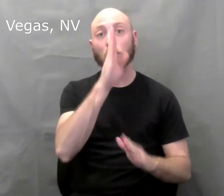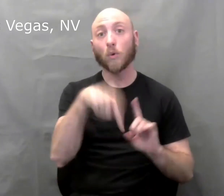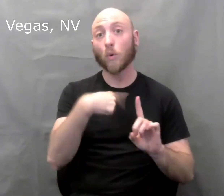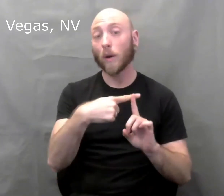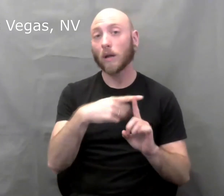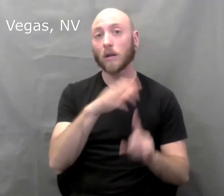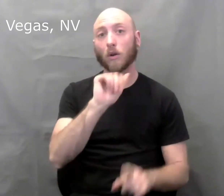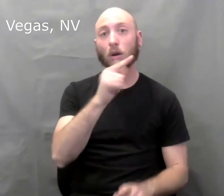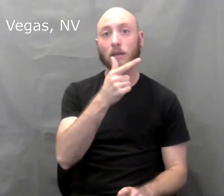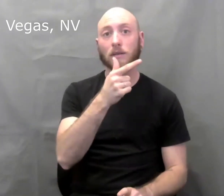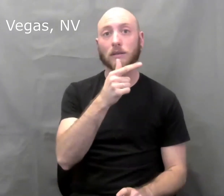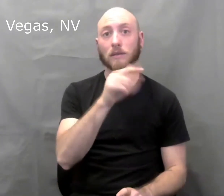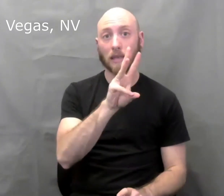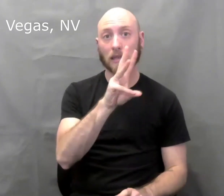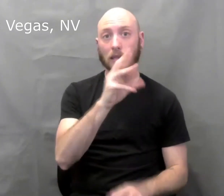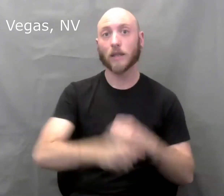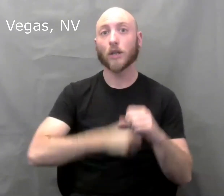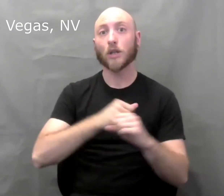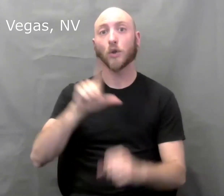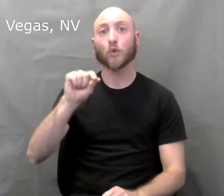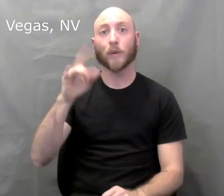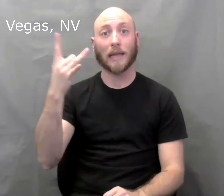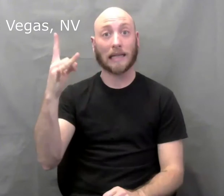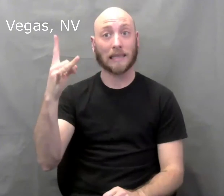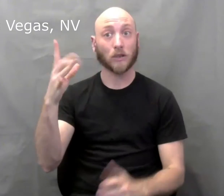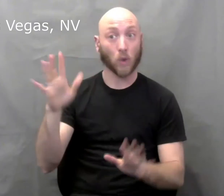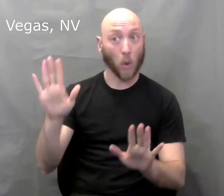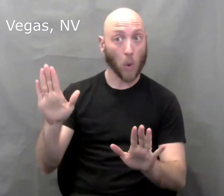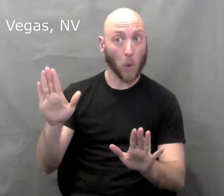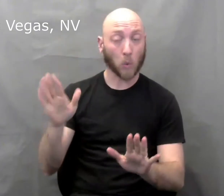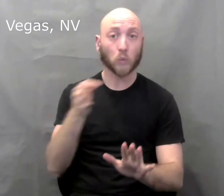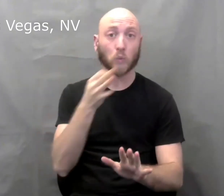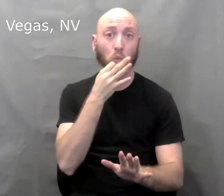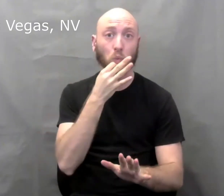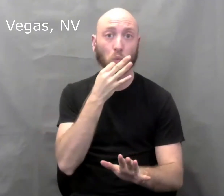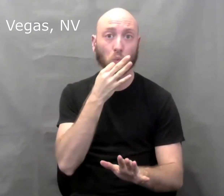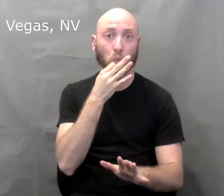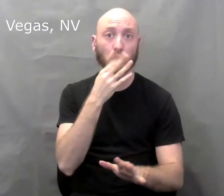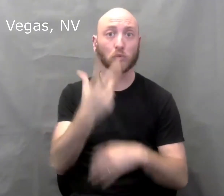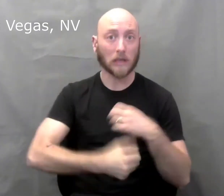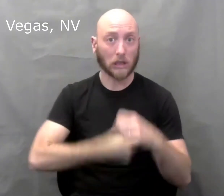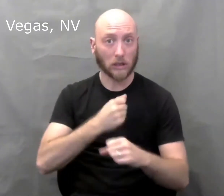of 2018. So God willing, I will have 3 years this August.